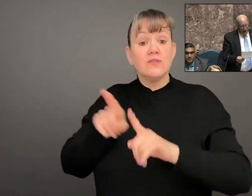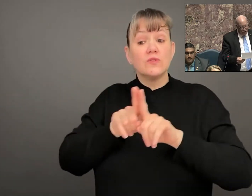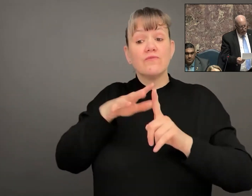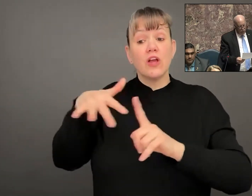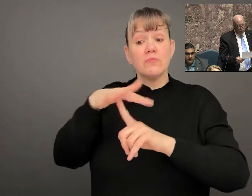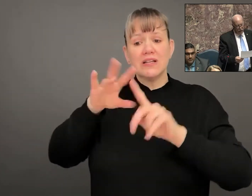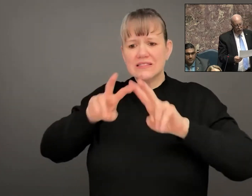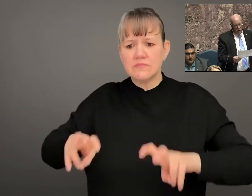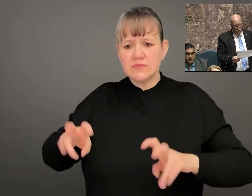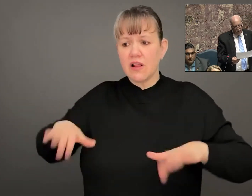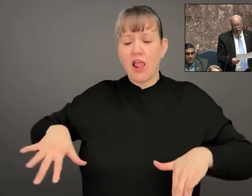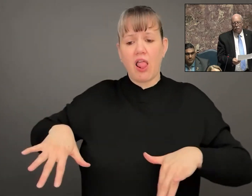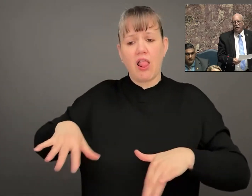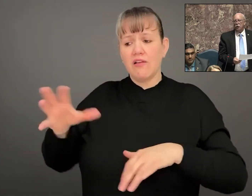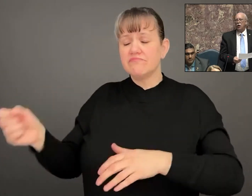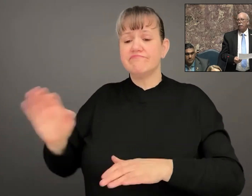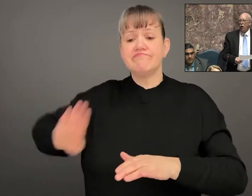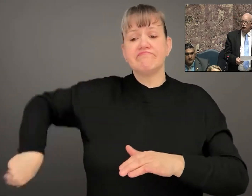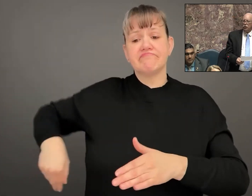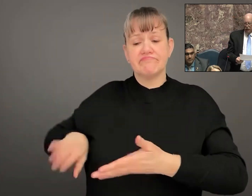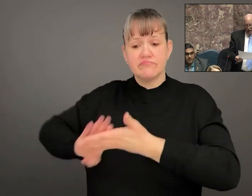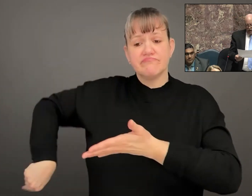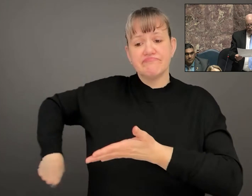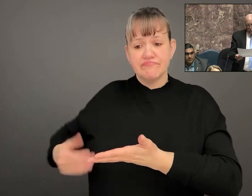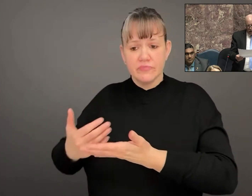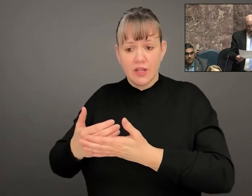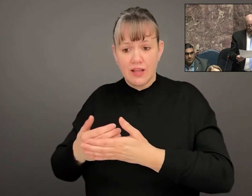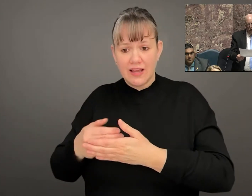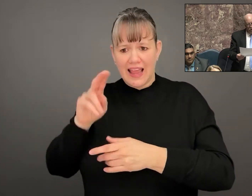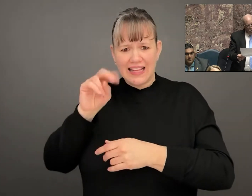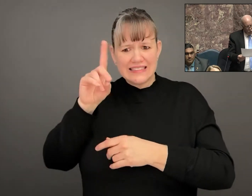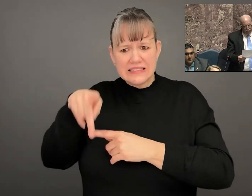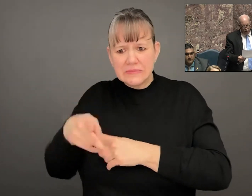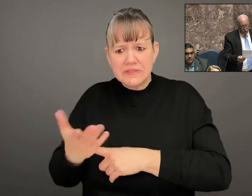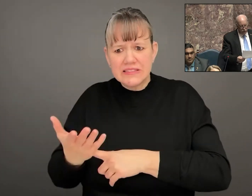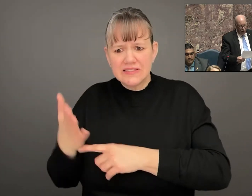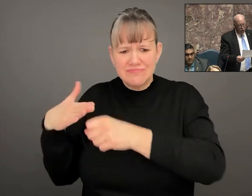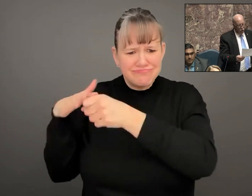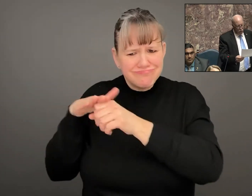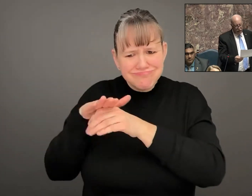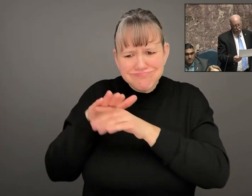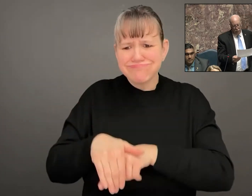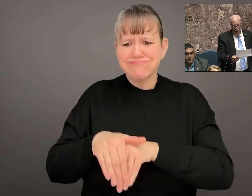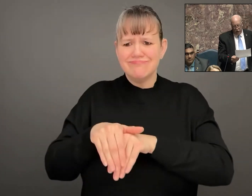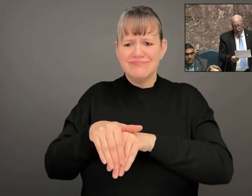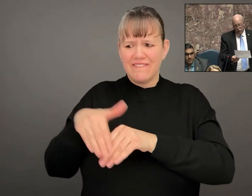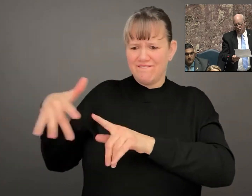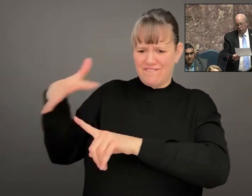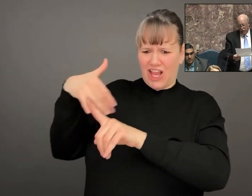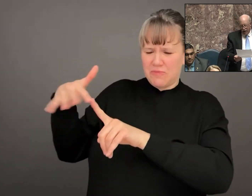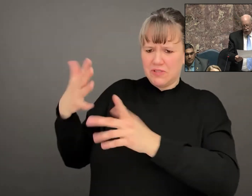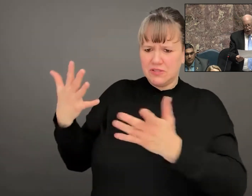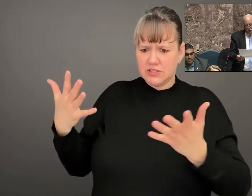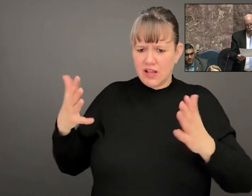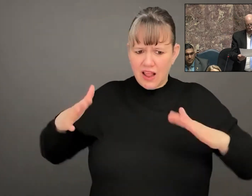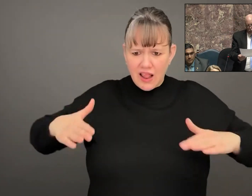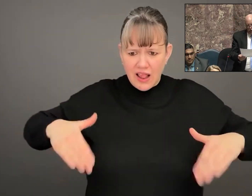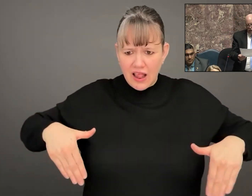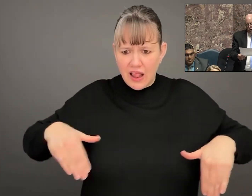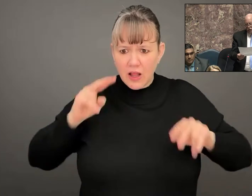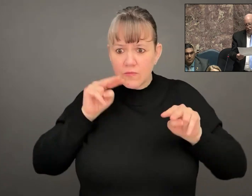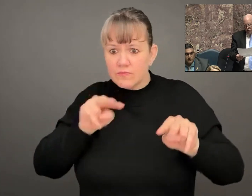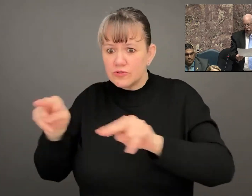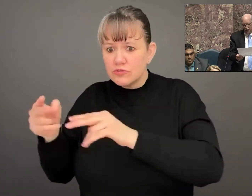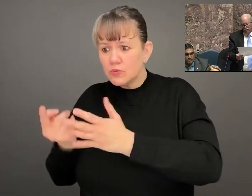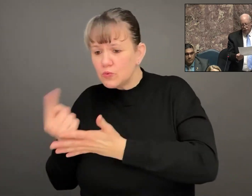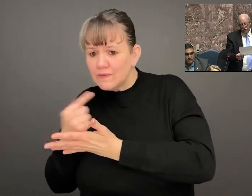is NDP environmental hypocrisy at its best. No reviews, no accountability, just a blank check for projects